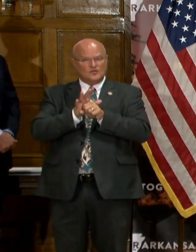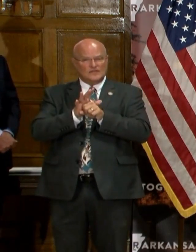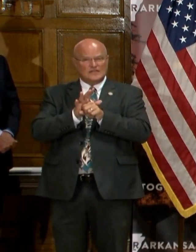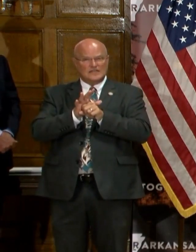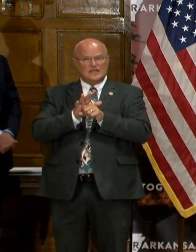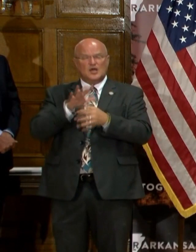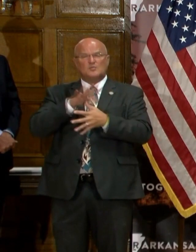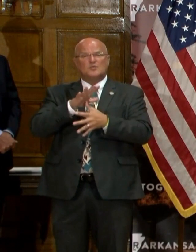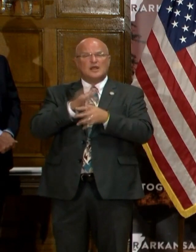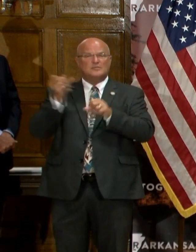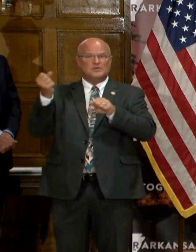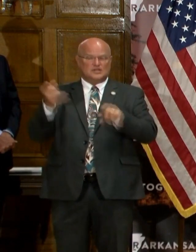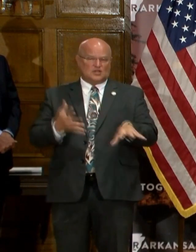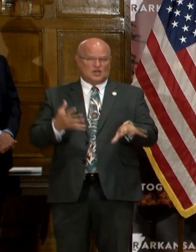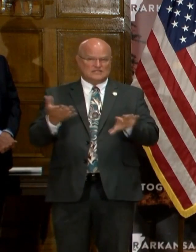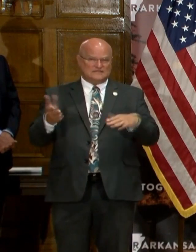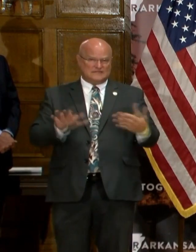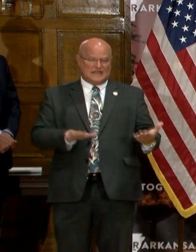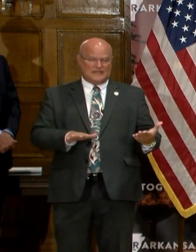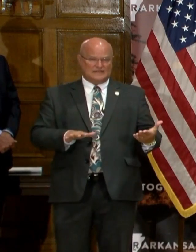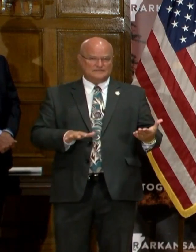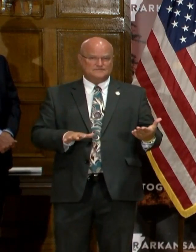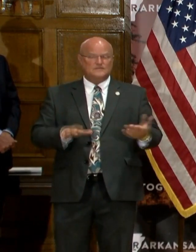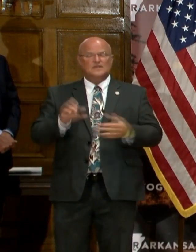the primary cause of death.